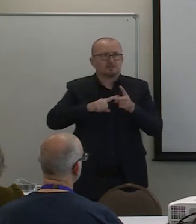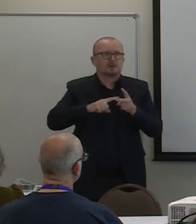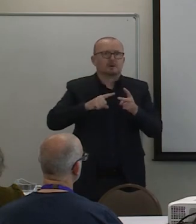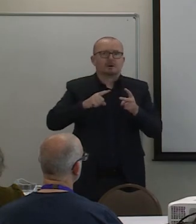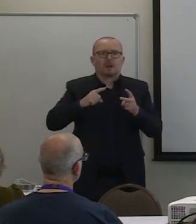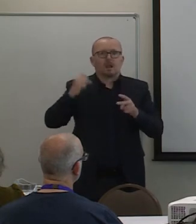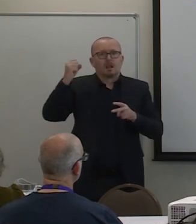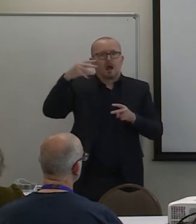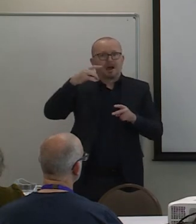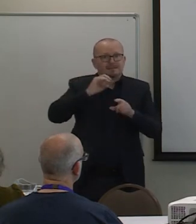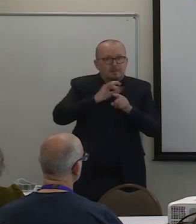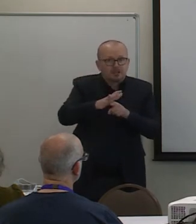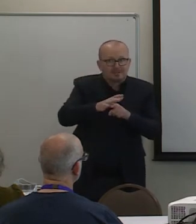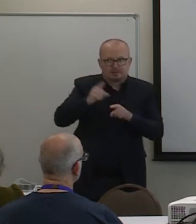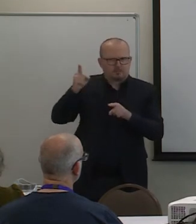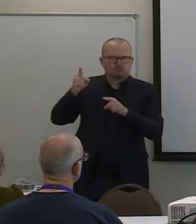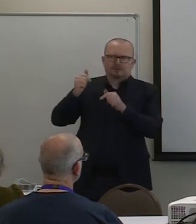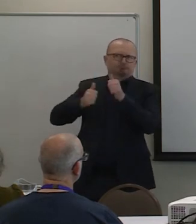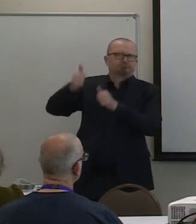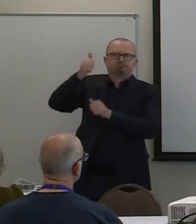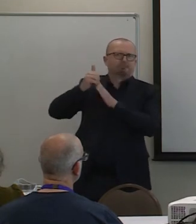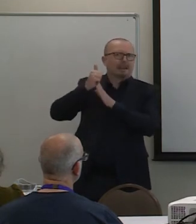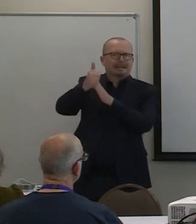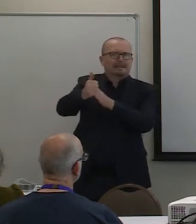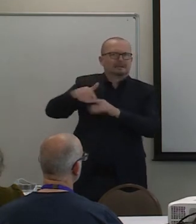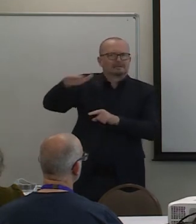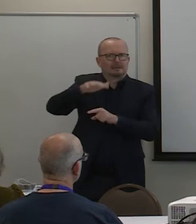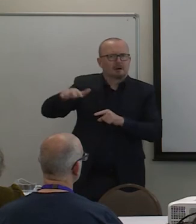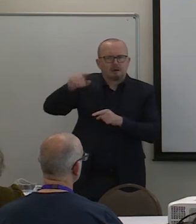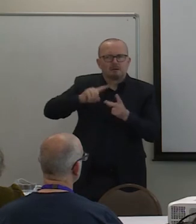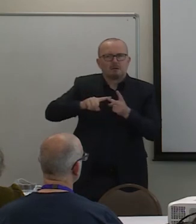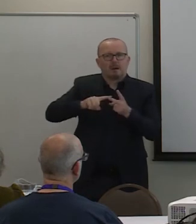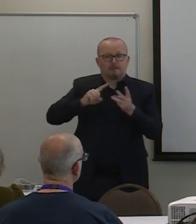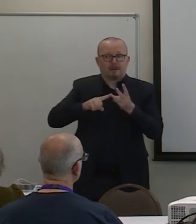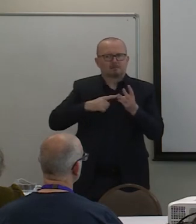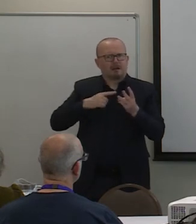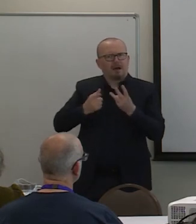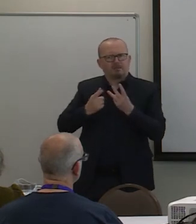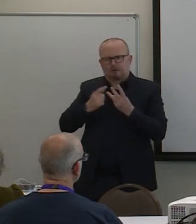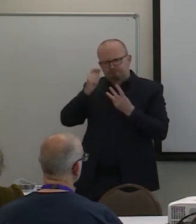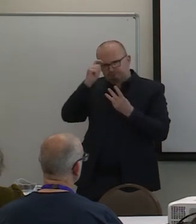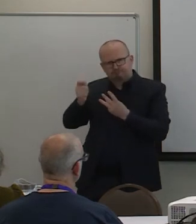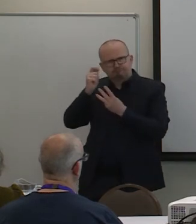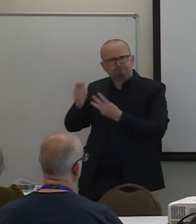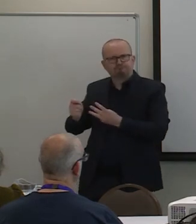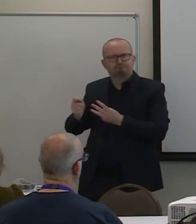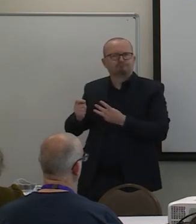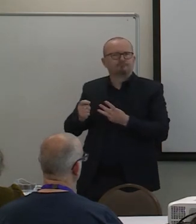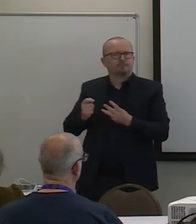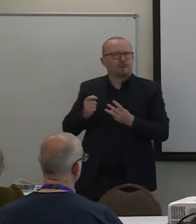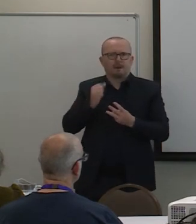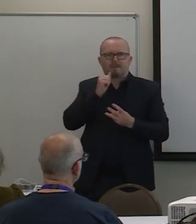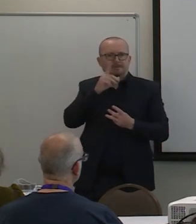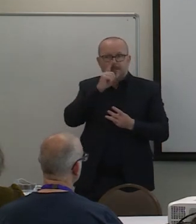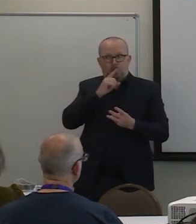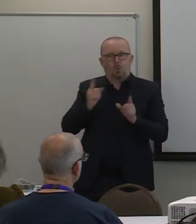to leave us and lead this sector, as well as honorable mentions for some really, really amazing kind of people that worked